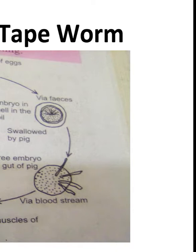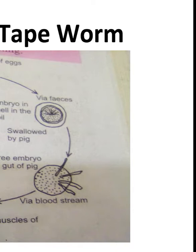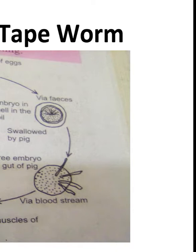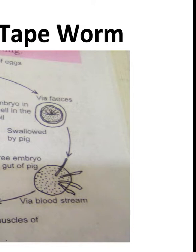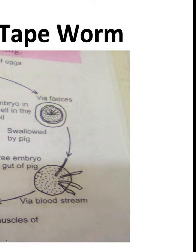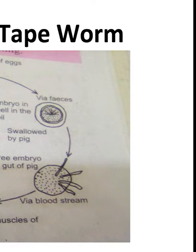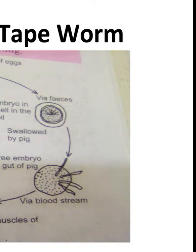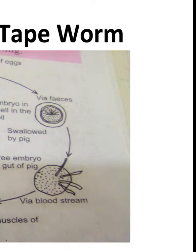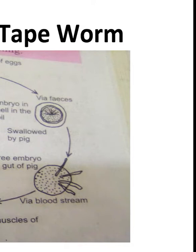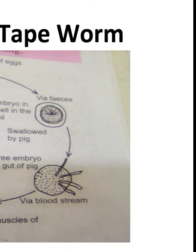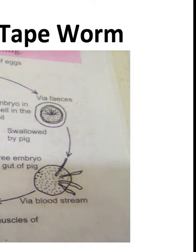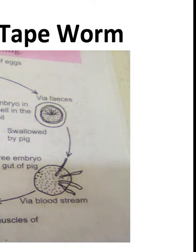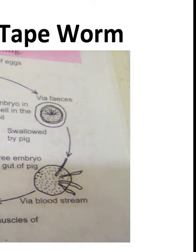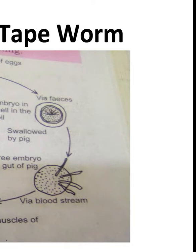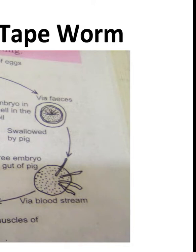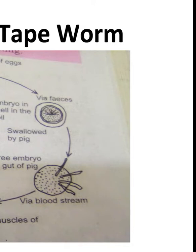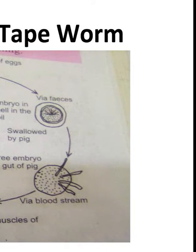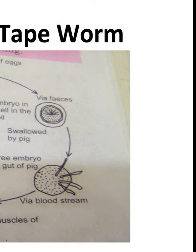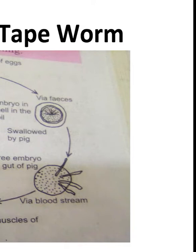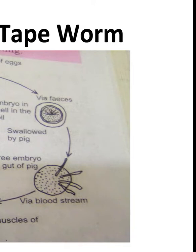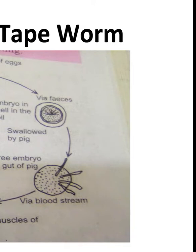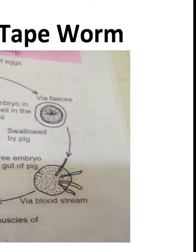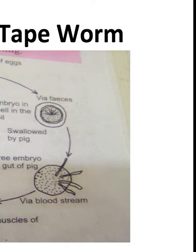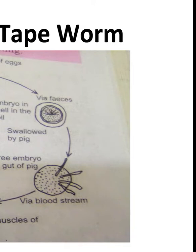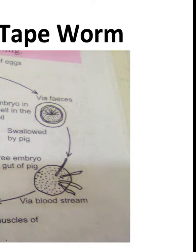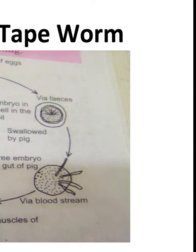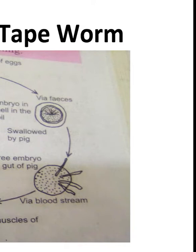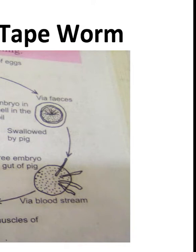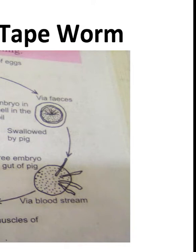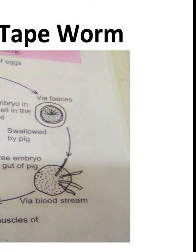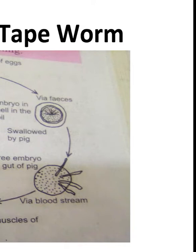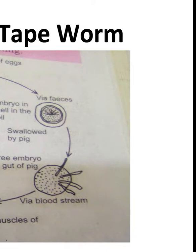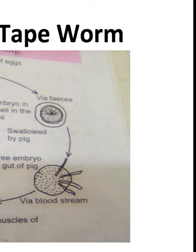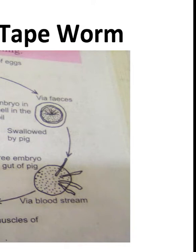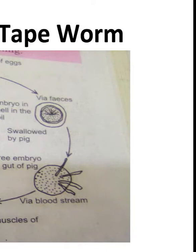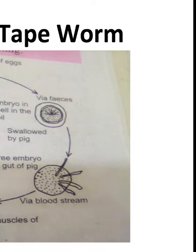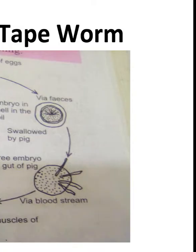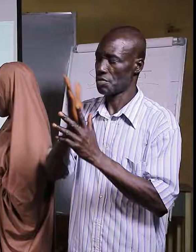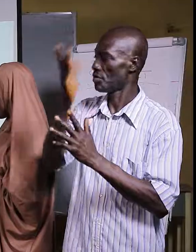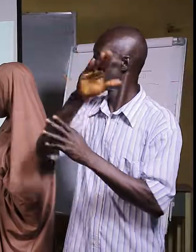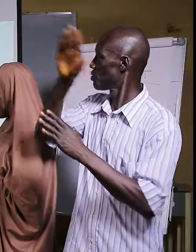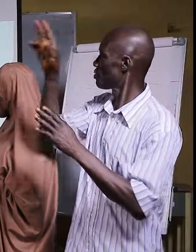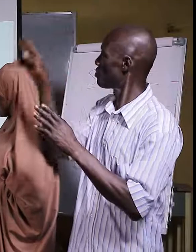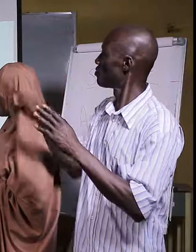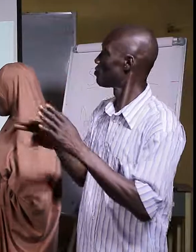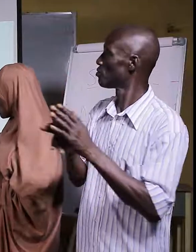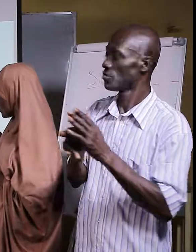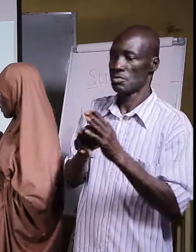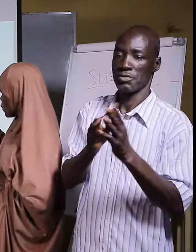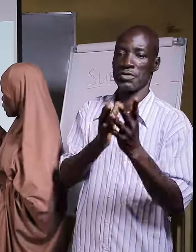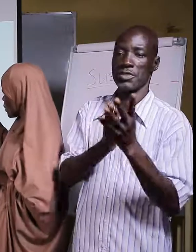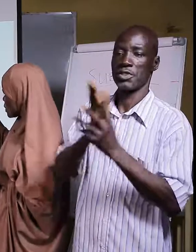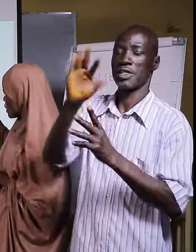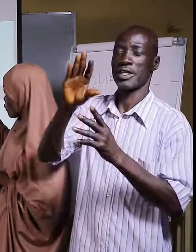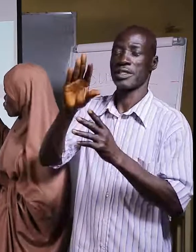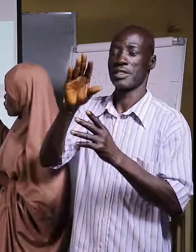drops, that is inside a human, it drops and it passes out through the feces of what? Of man. when it falls down,